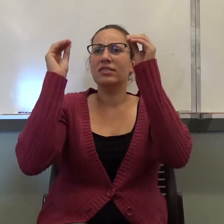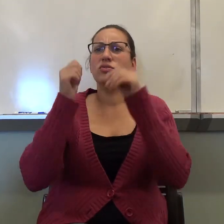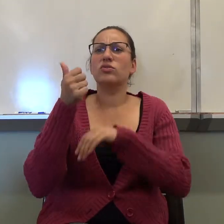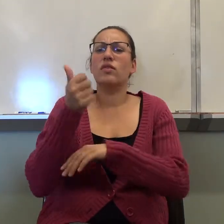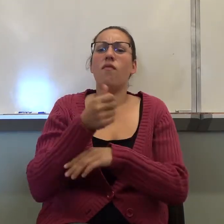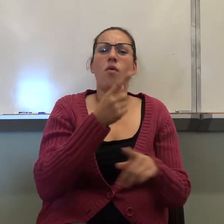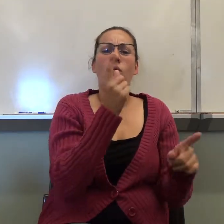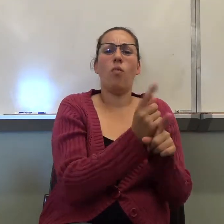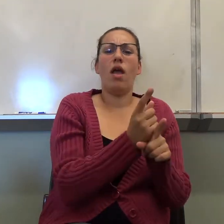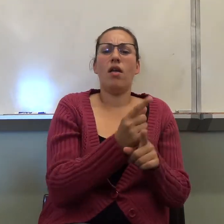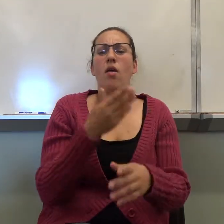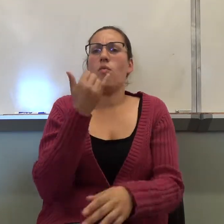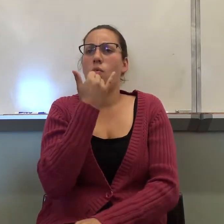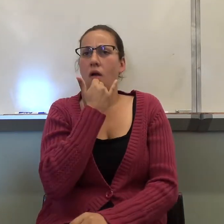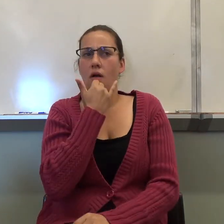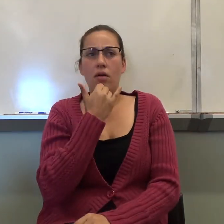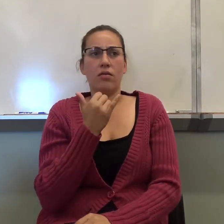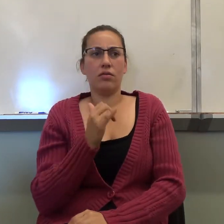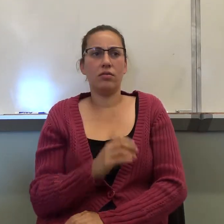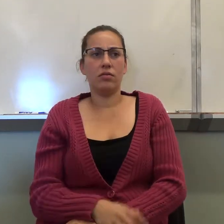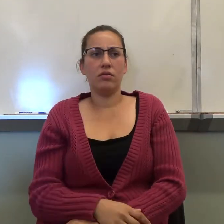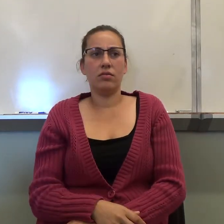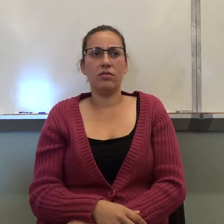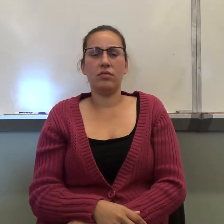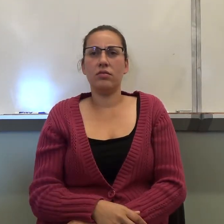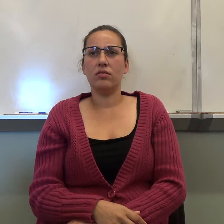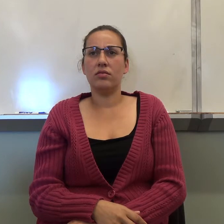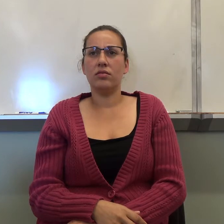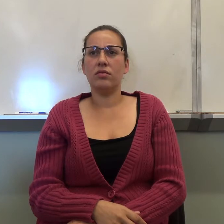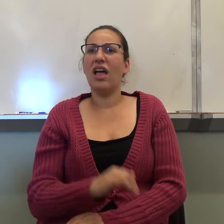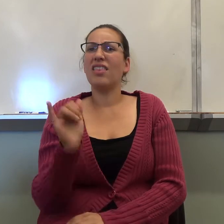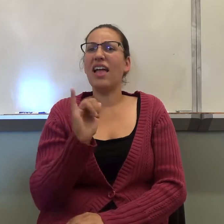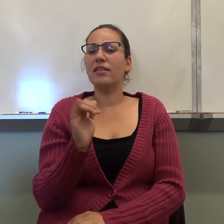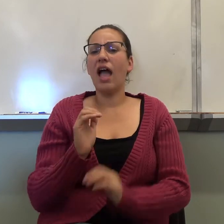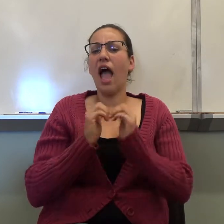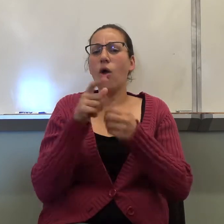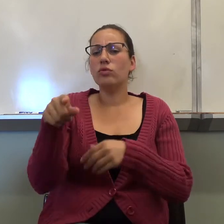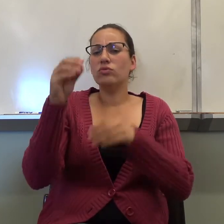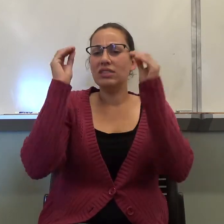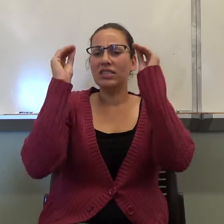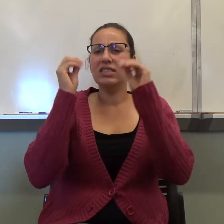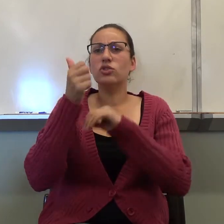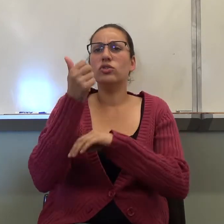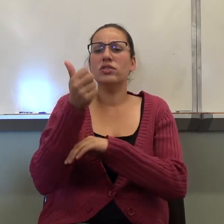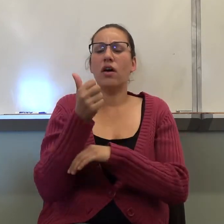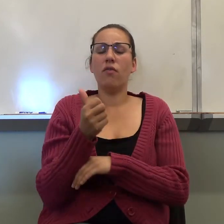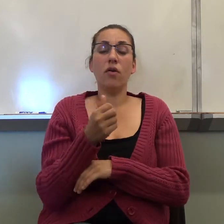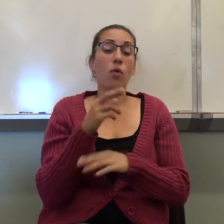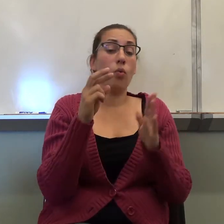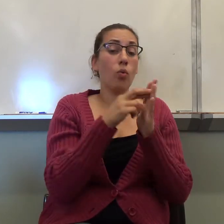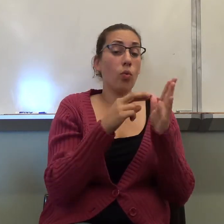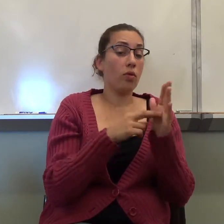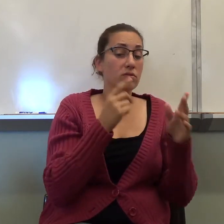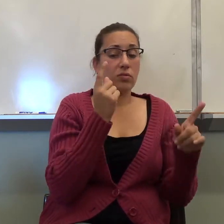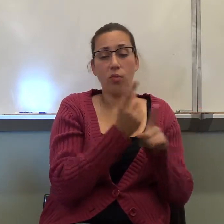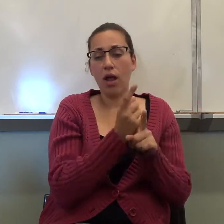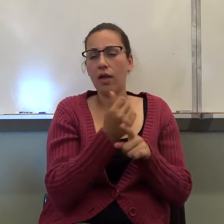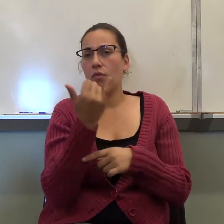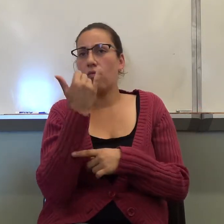The opposite of -11 is -1 times -11, which is 11. Minus times a